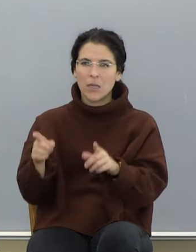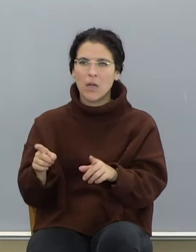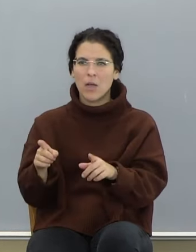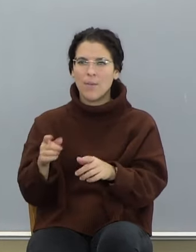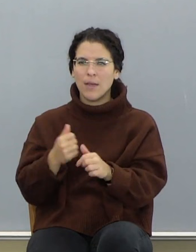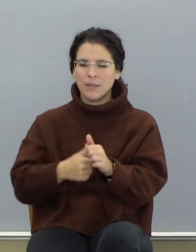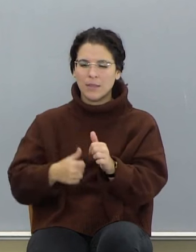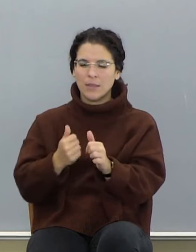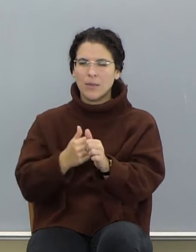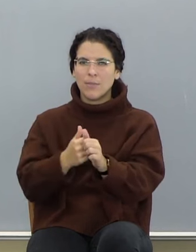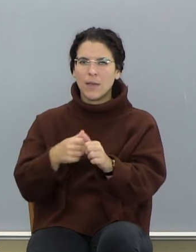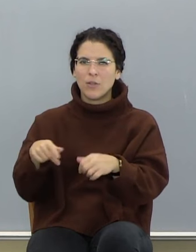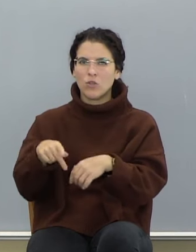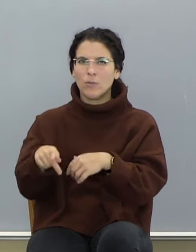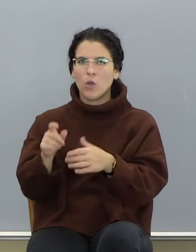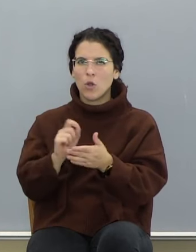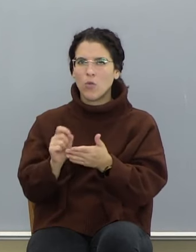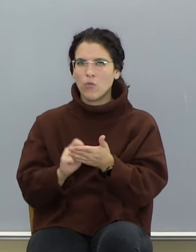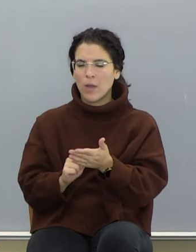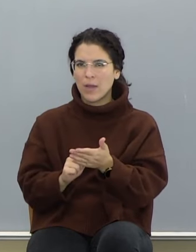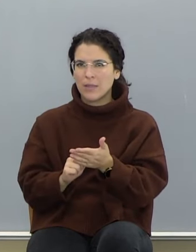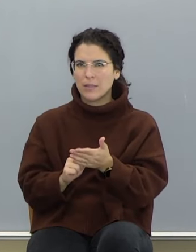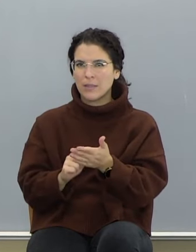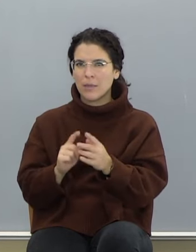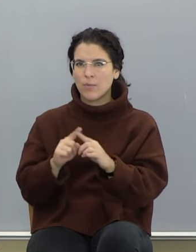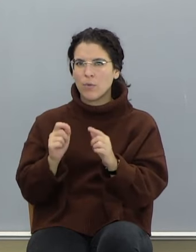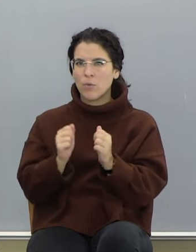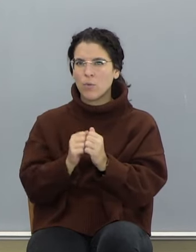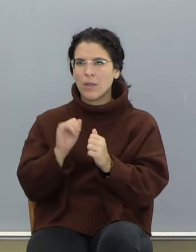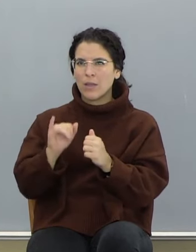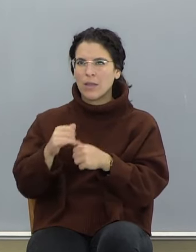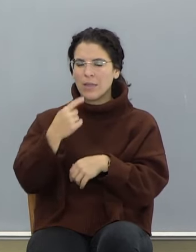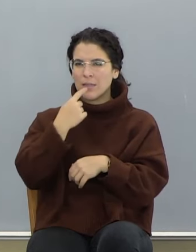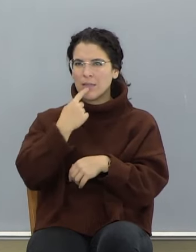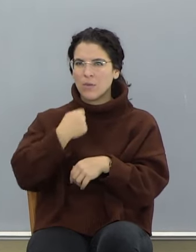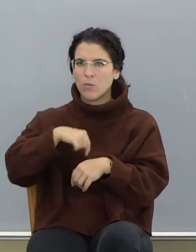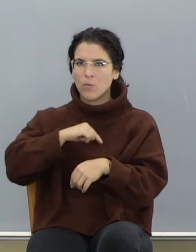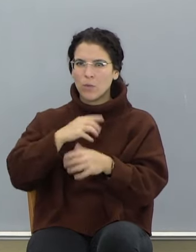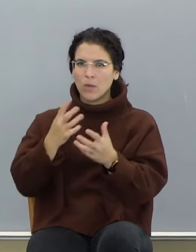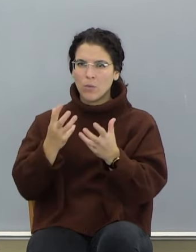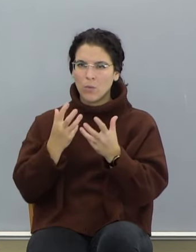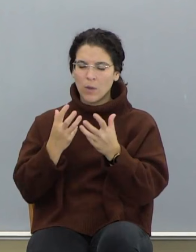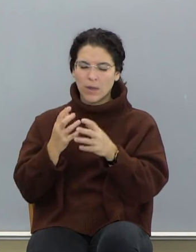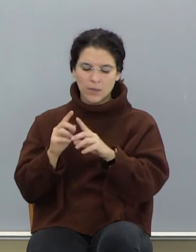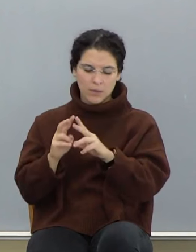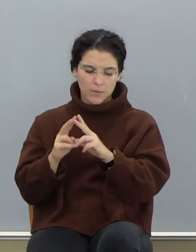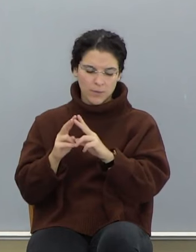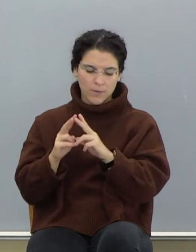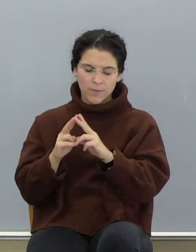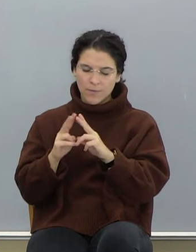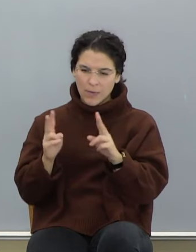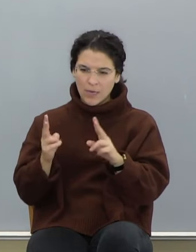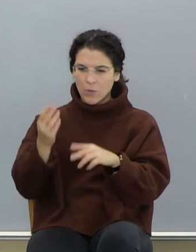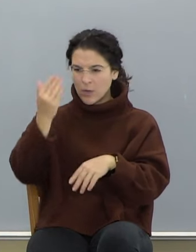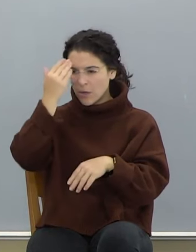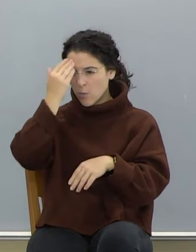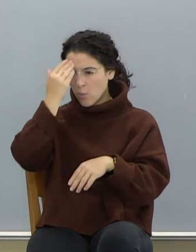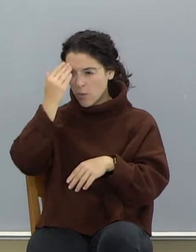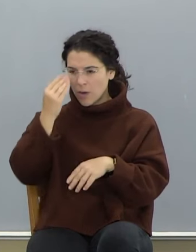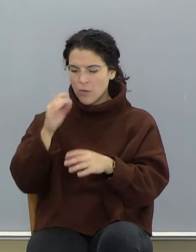the Apostle Paul here writes. But with that said, we want to be very aware that there is